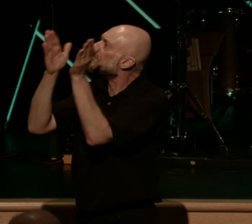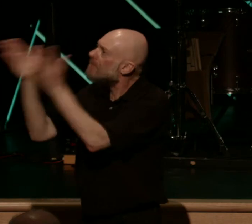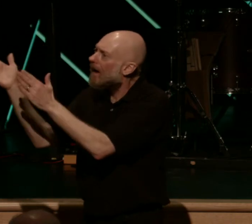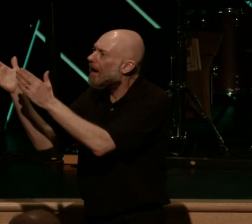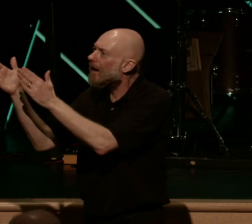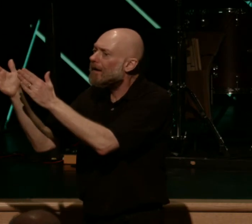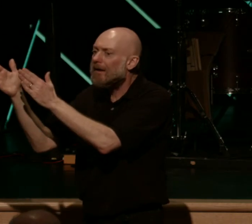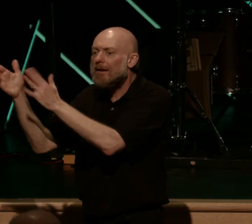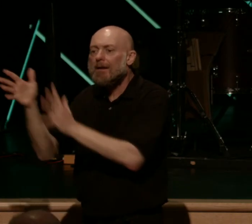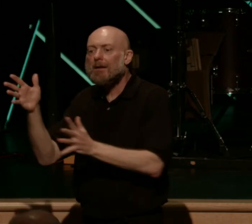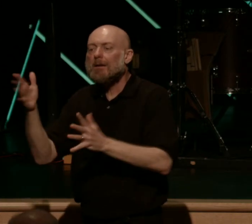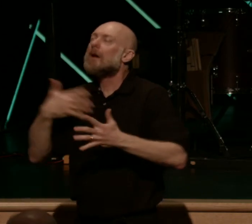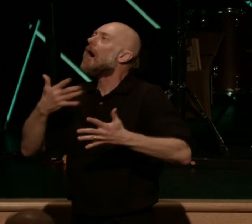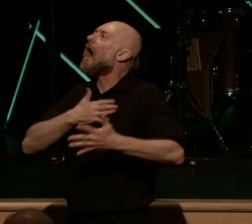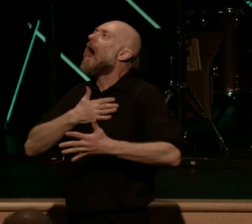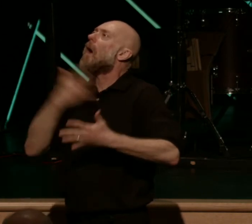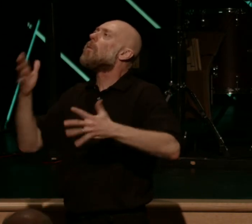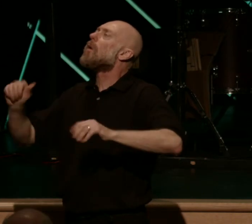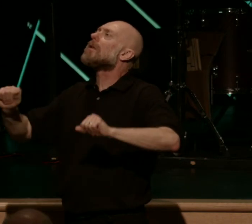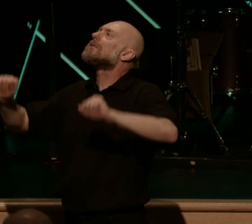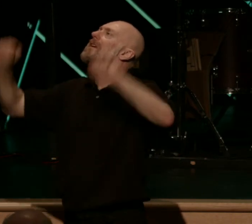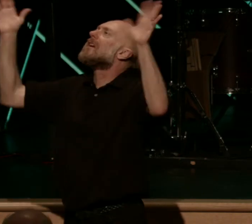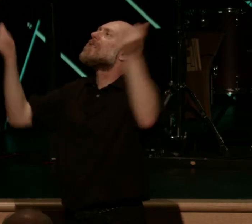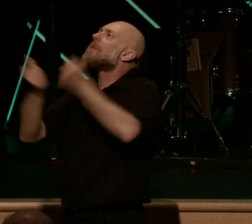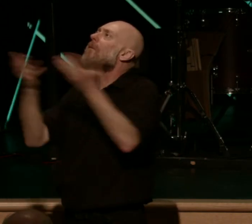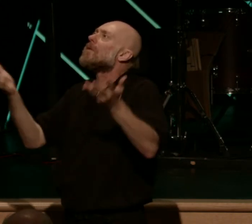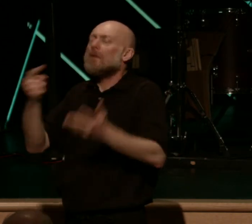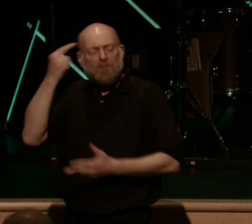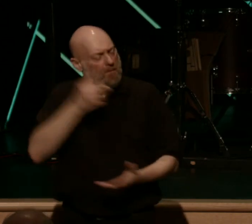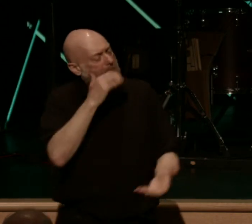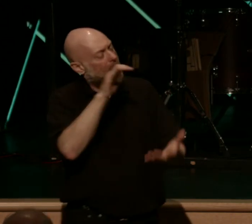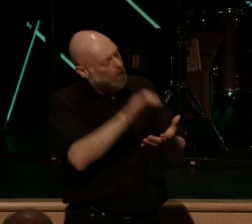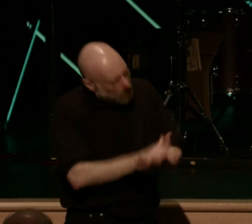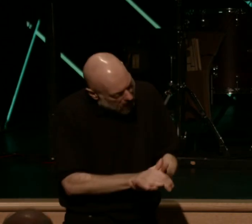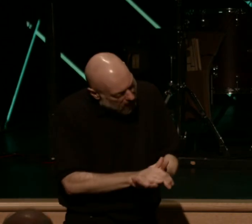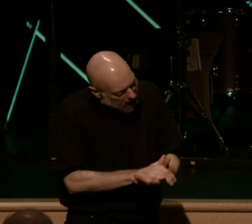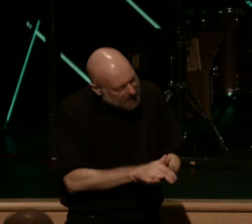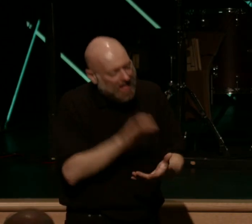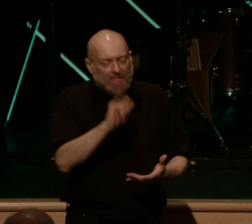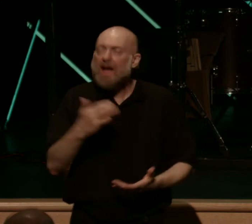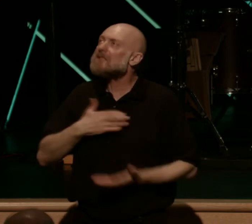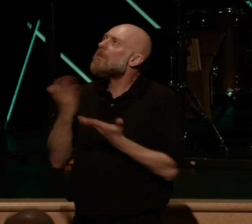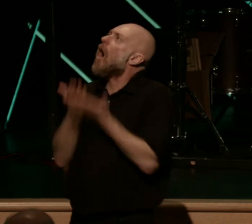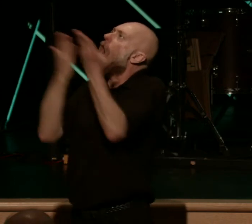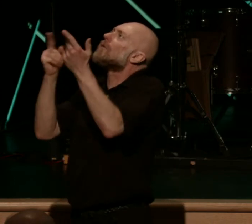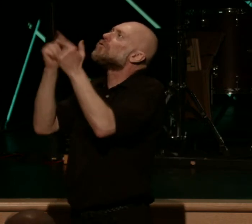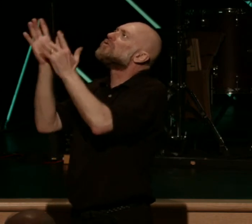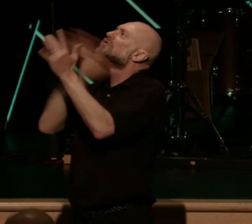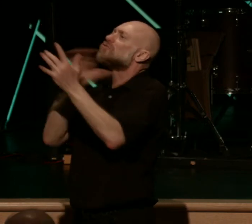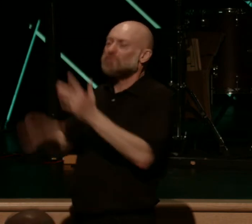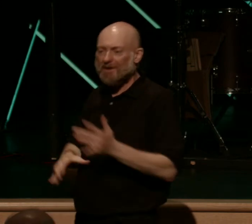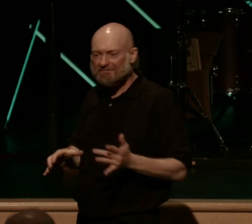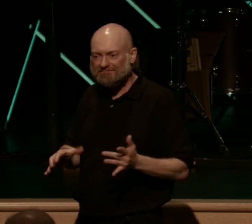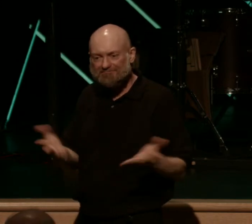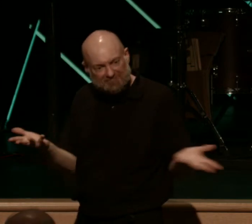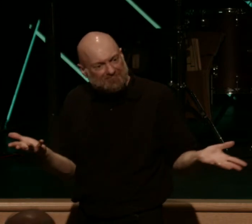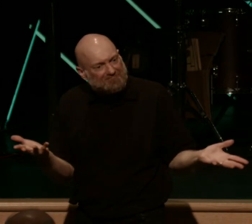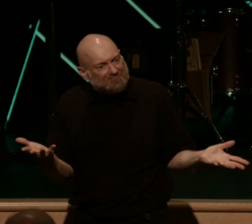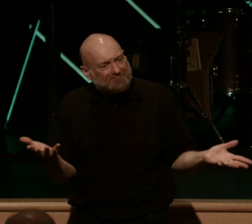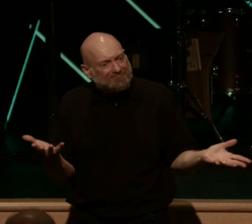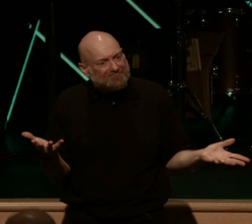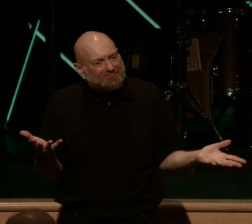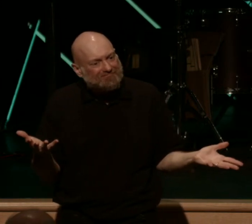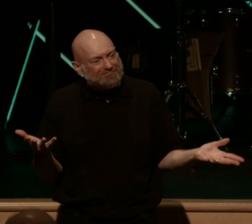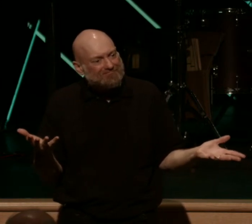by giving themselves up for the greatest possible good of their wives as an offering of worship to Jesus Christ. That's what it looks